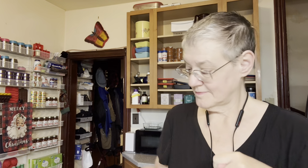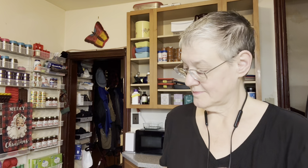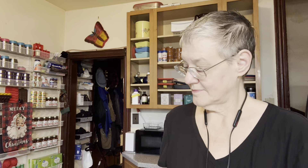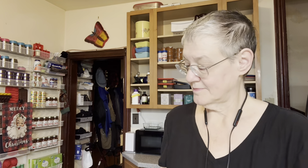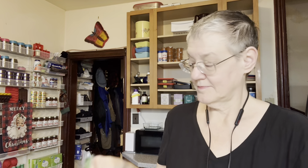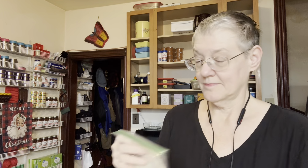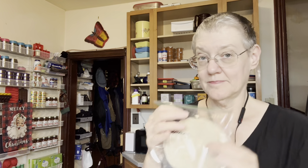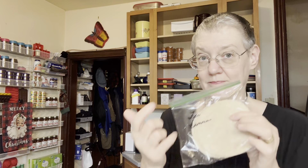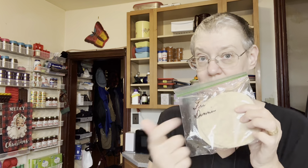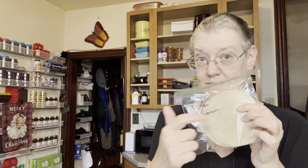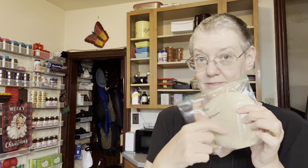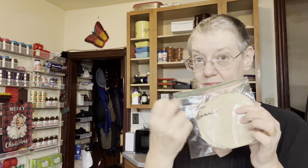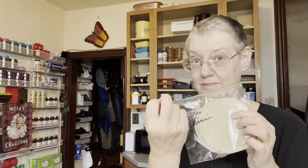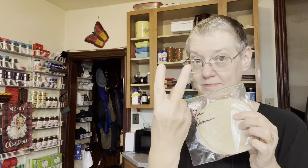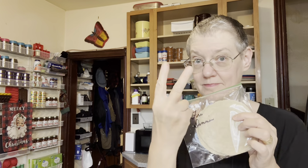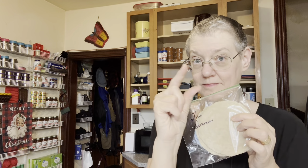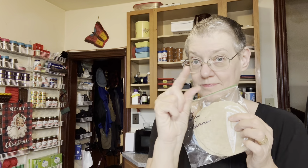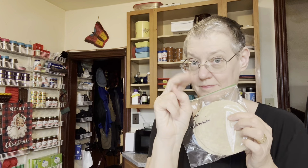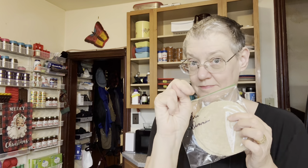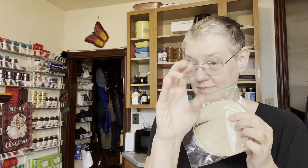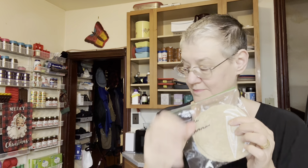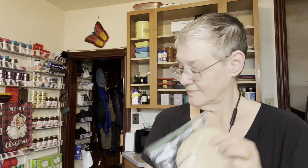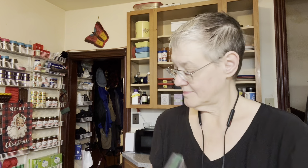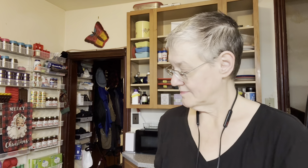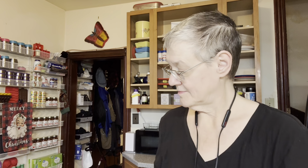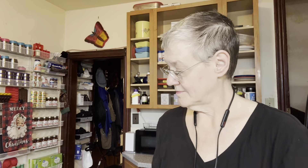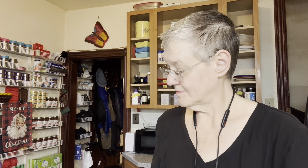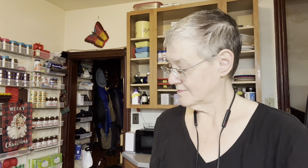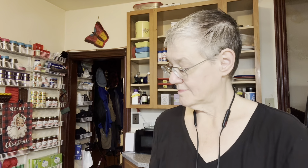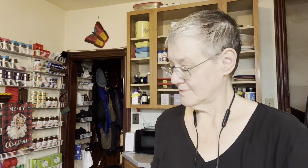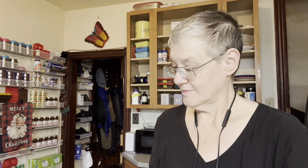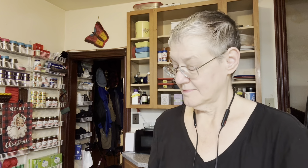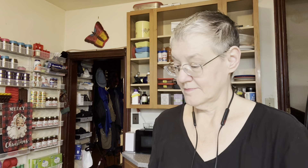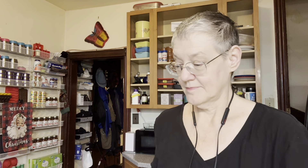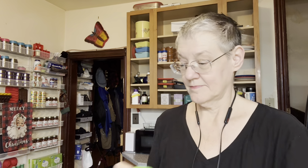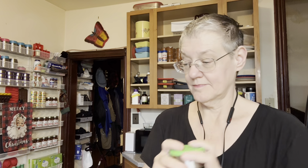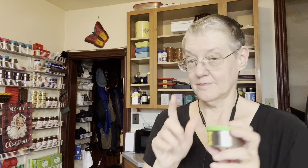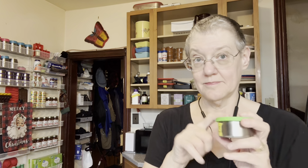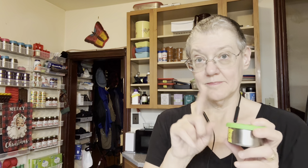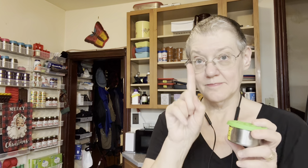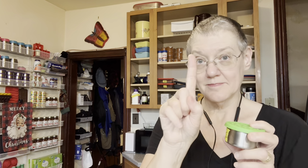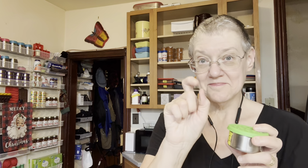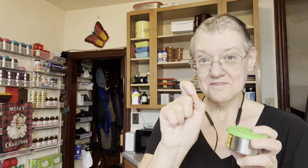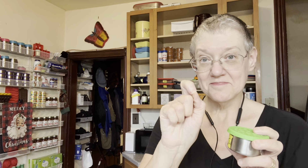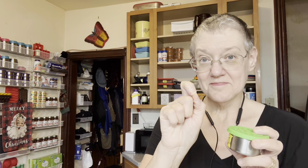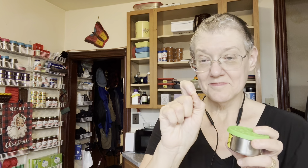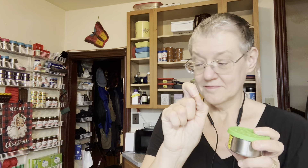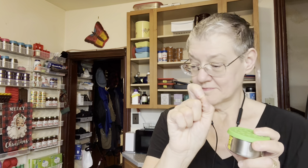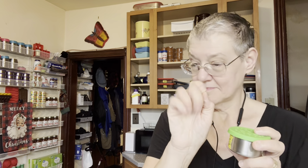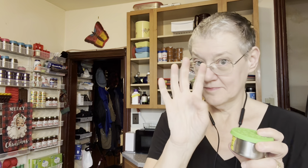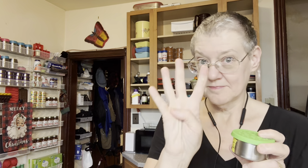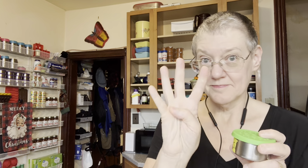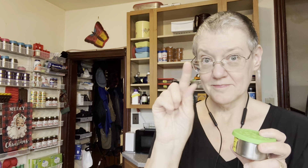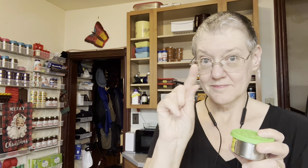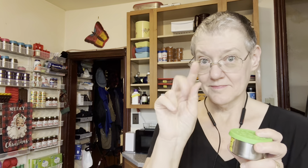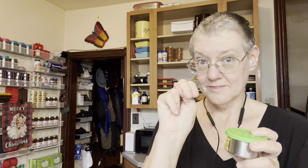Let's back up. All together, the tortillas have 12 grams of net carbs, the salsa 1.4 grams of